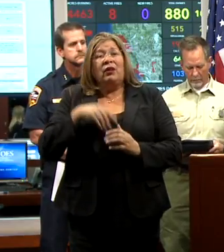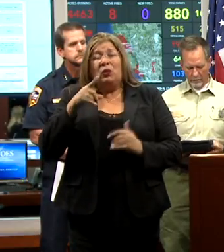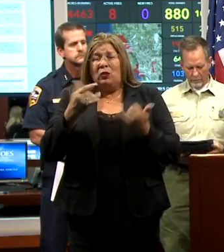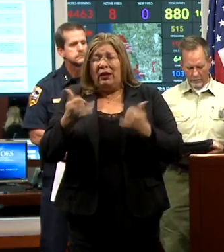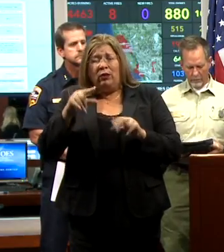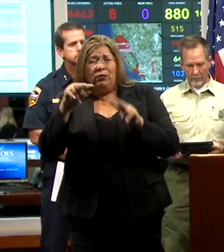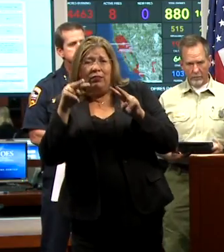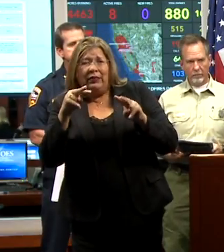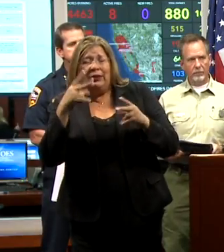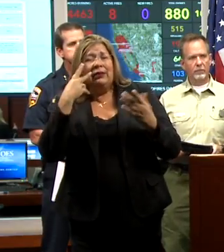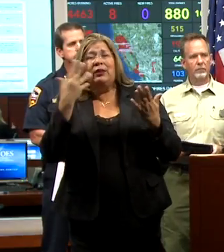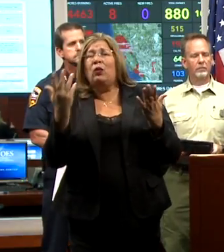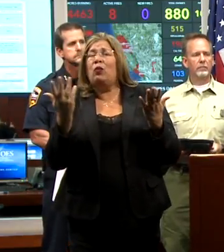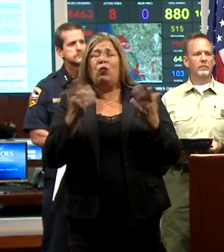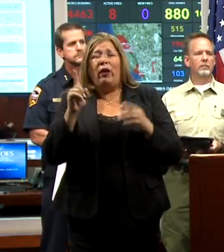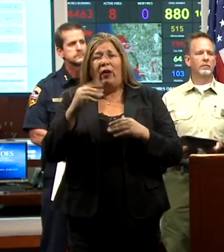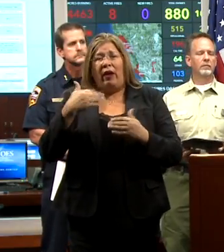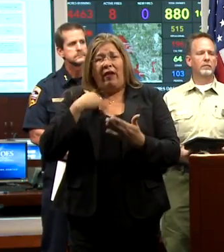what's available.